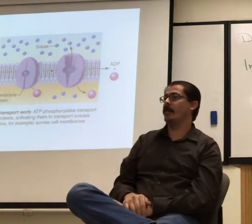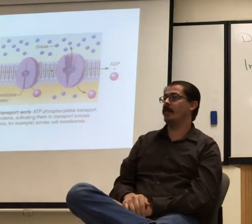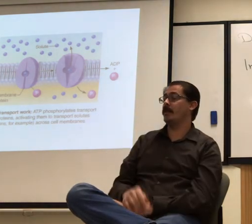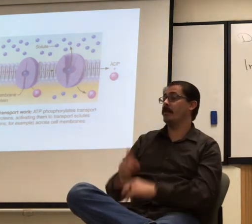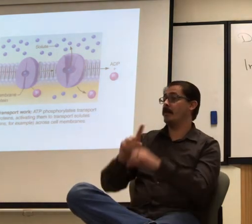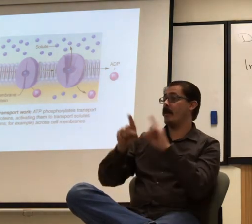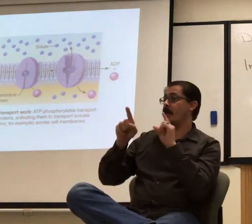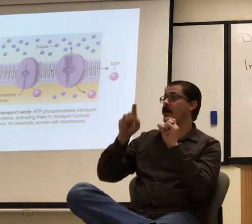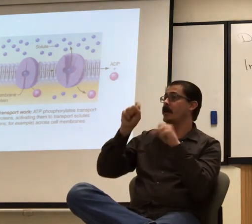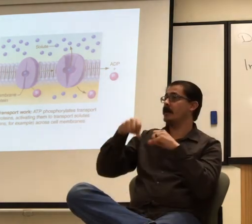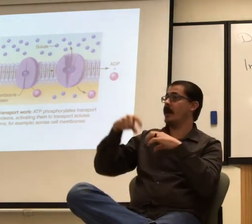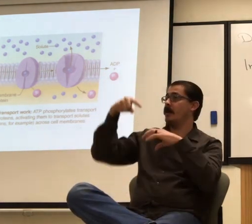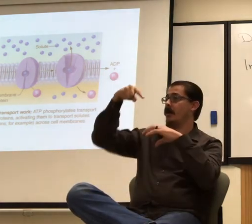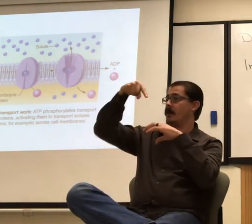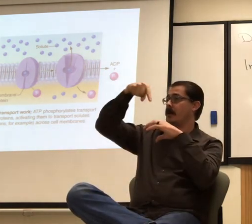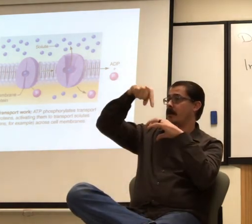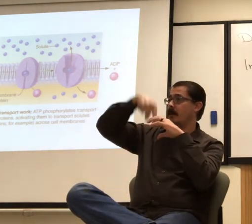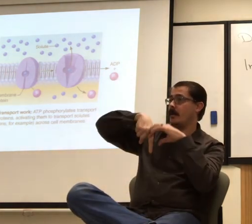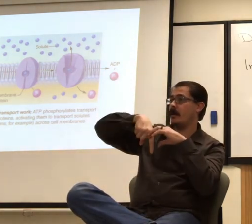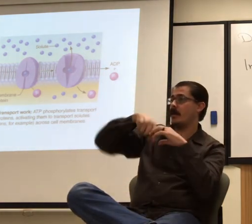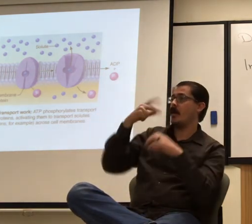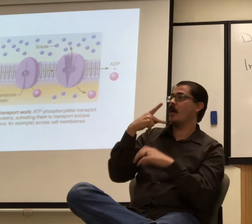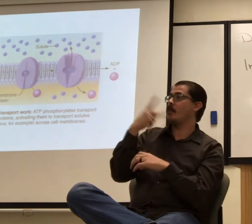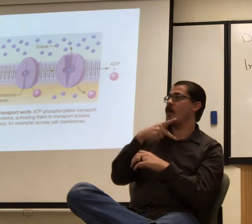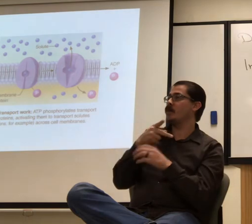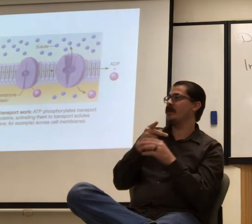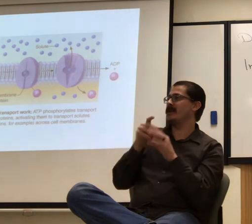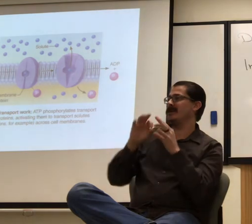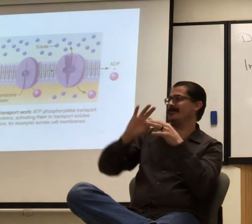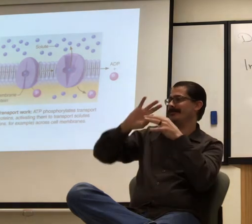But it could go through a protein channel